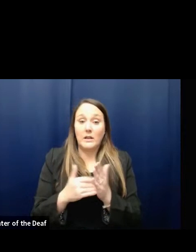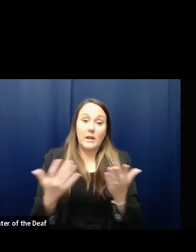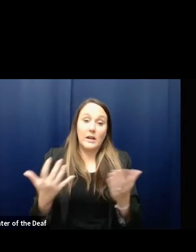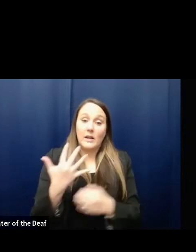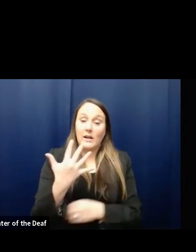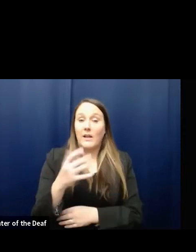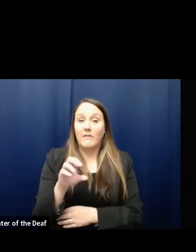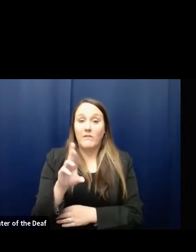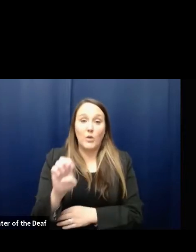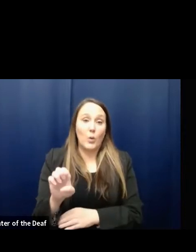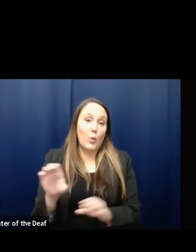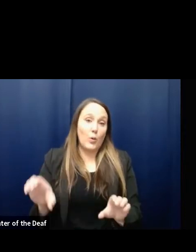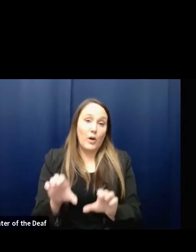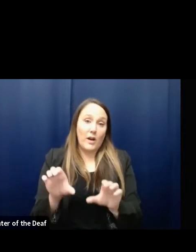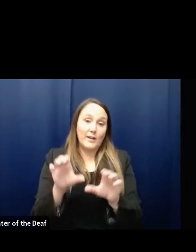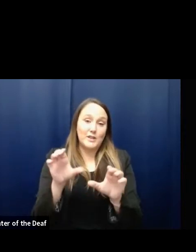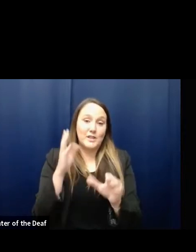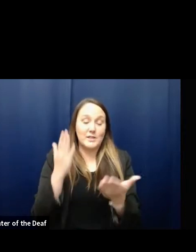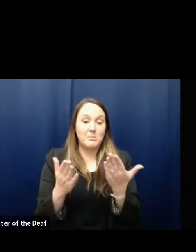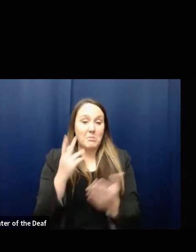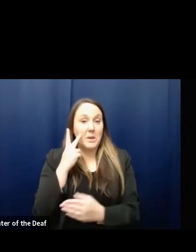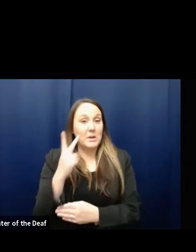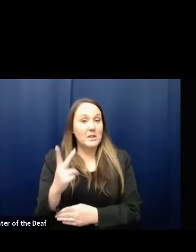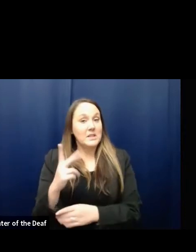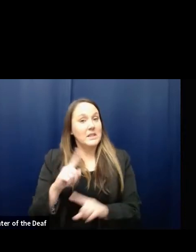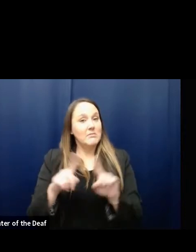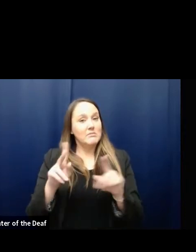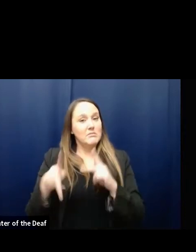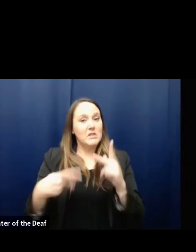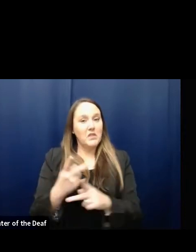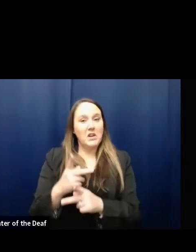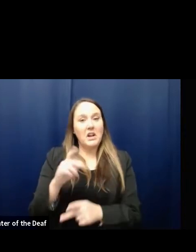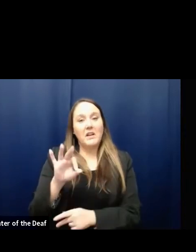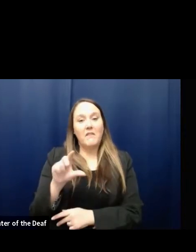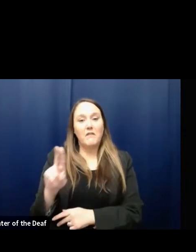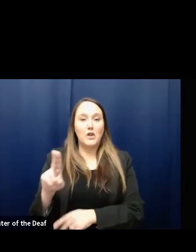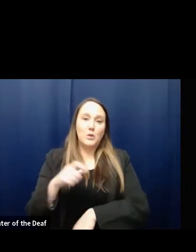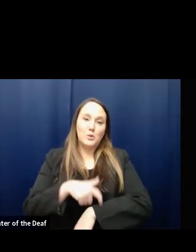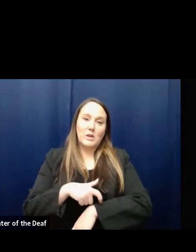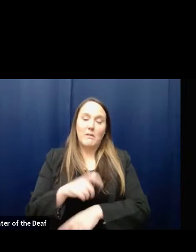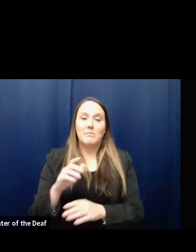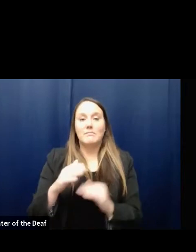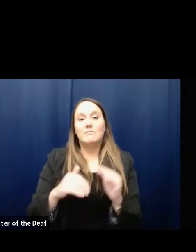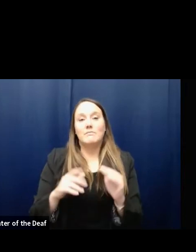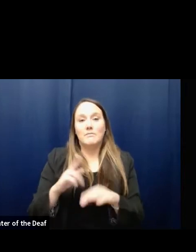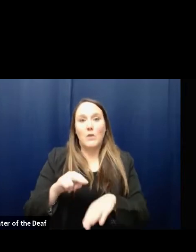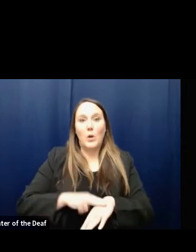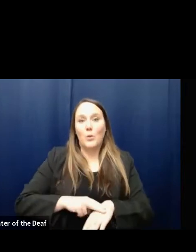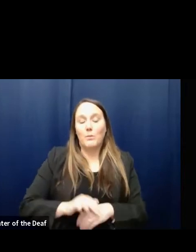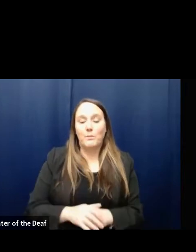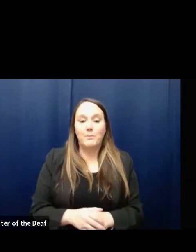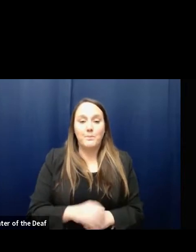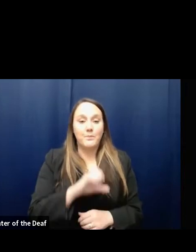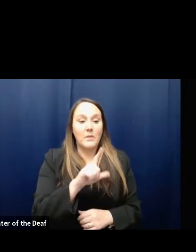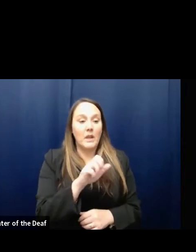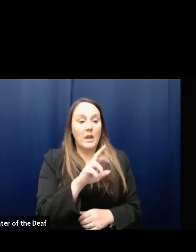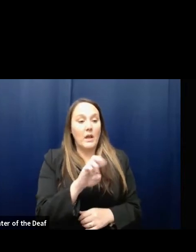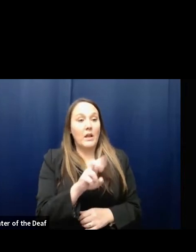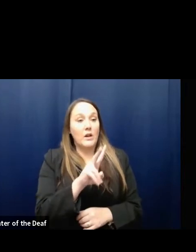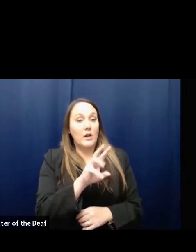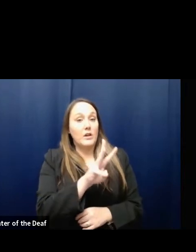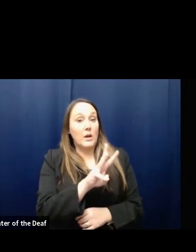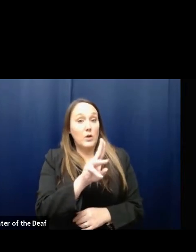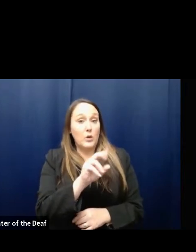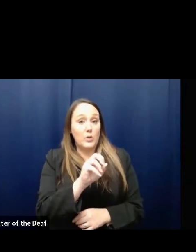core actions, and we might see a different type of flu season than we normally see. From Claire with WUOT, did the Knox County